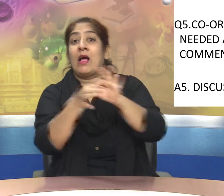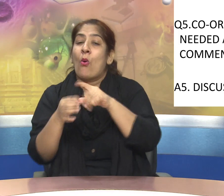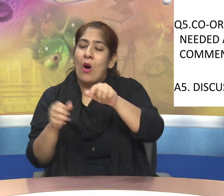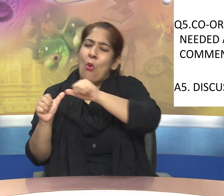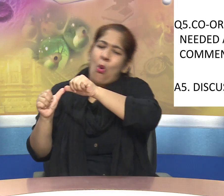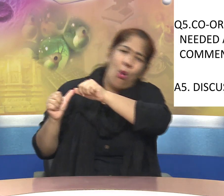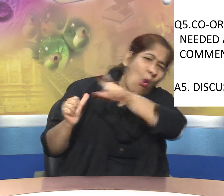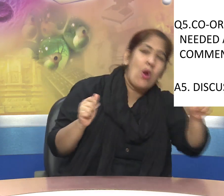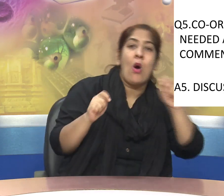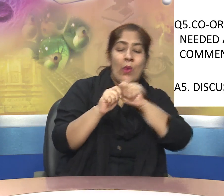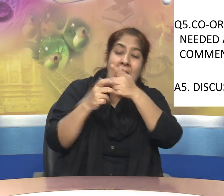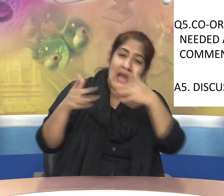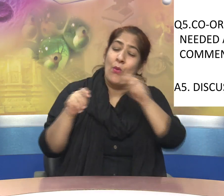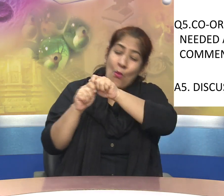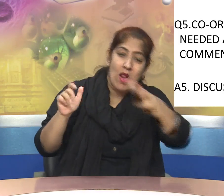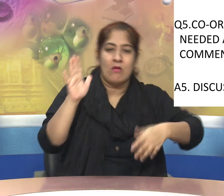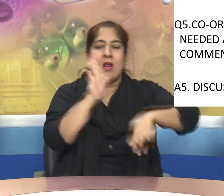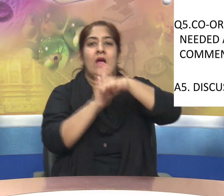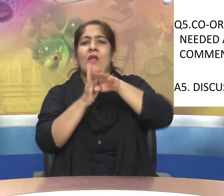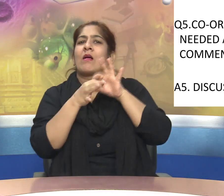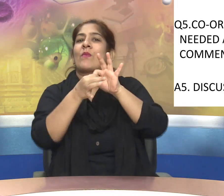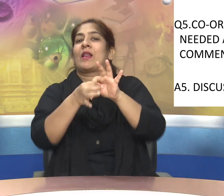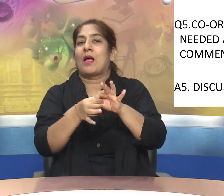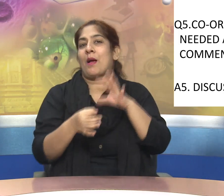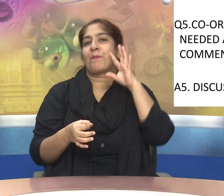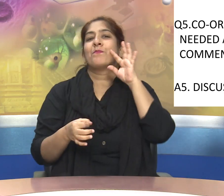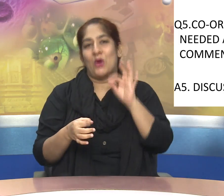is, coordination is needed at all levels. You have to comment.